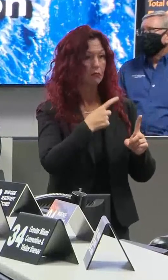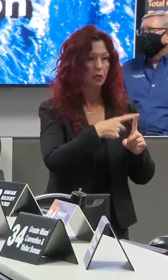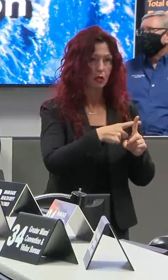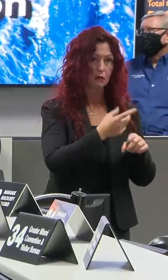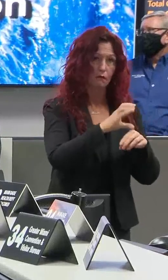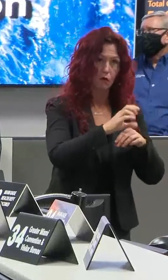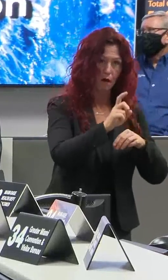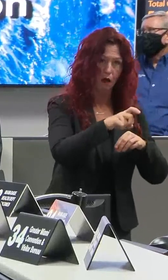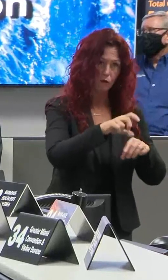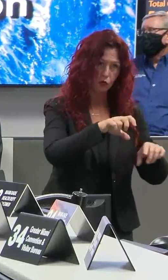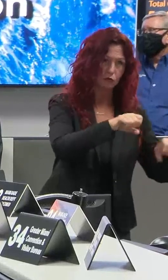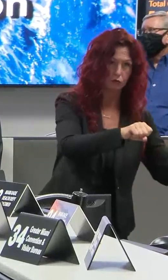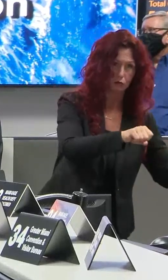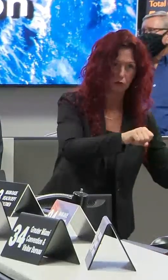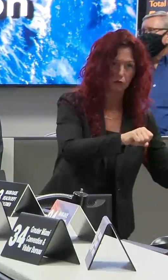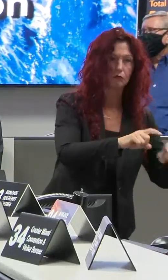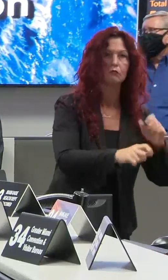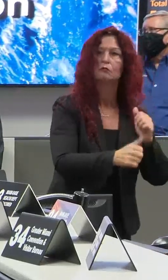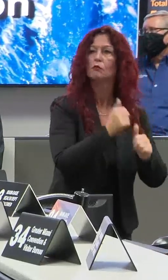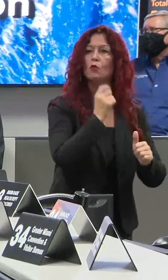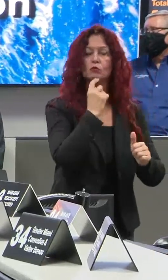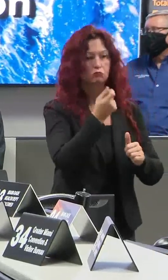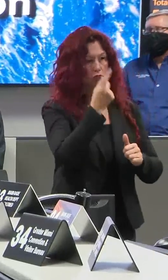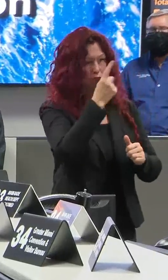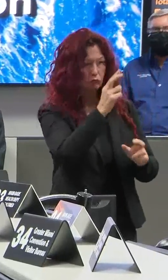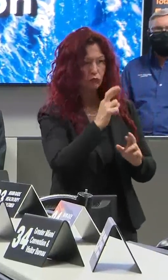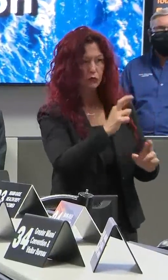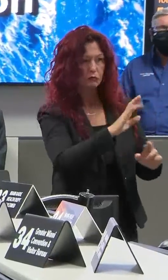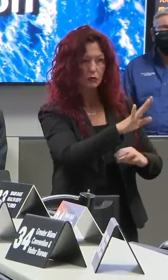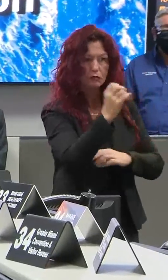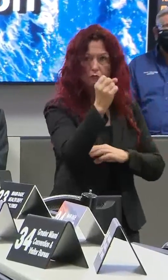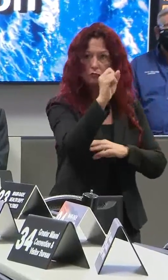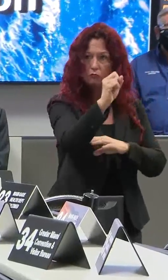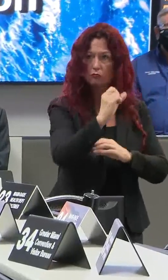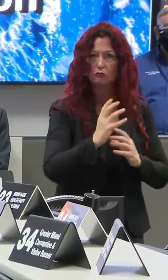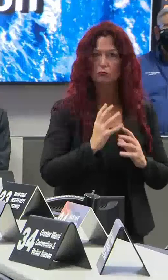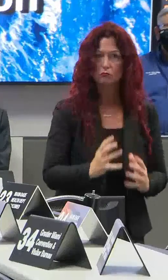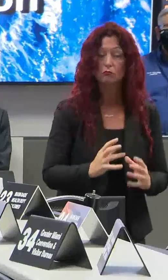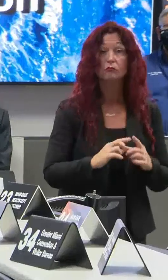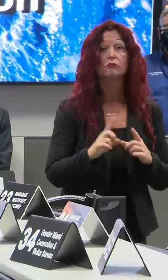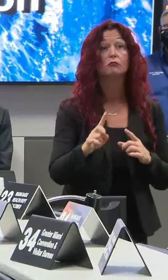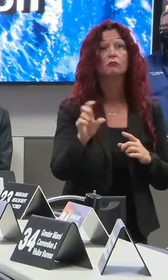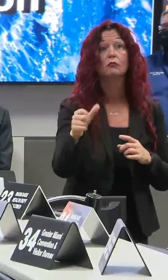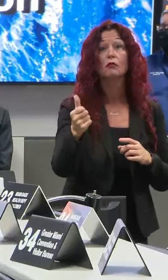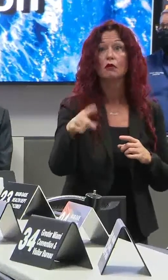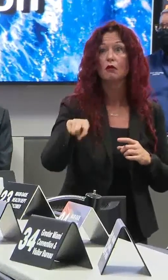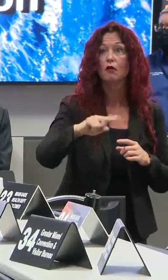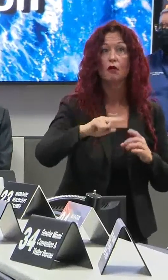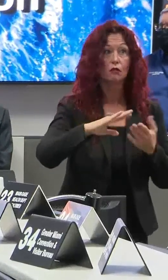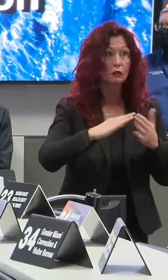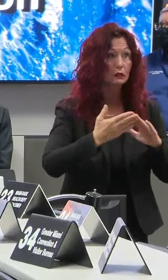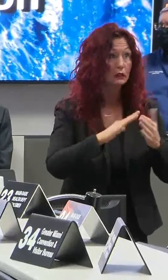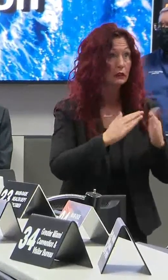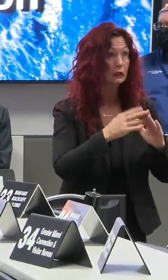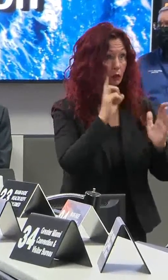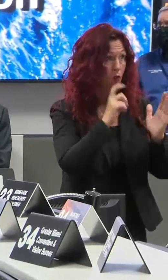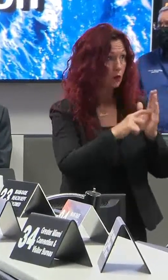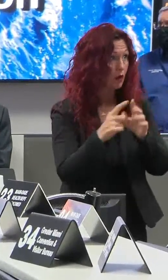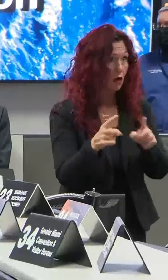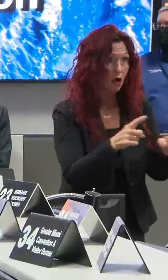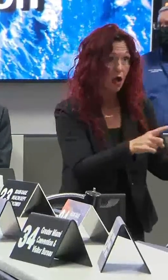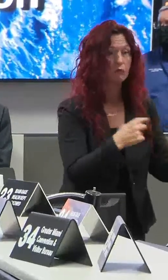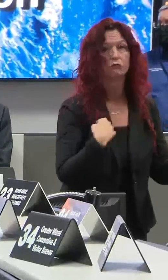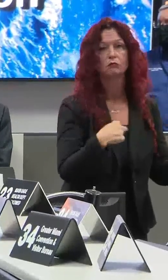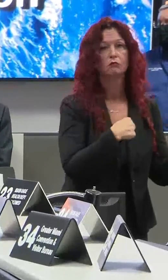necessary, and averted, what's happening in other cities across the United States. And again, I think